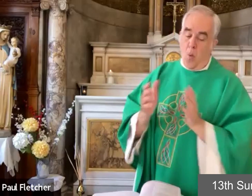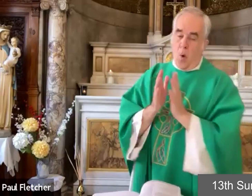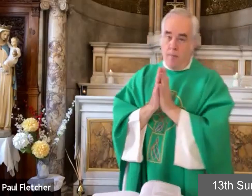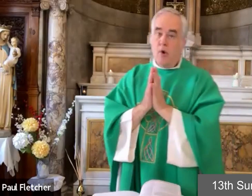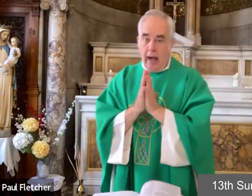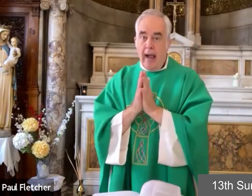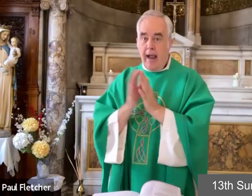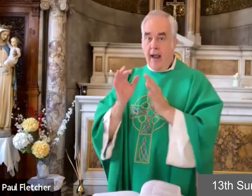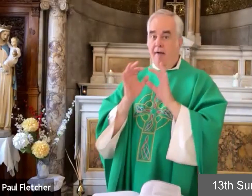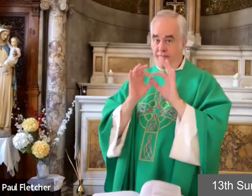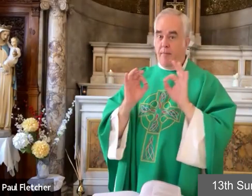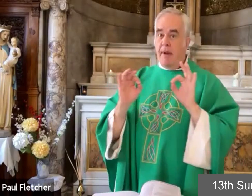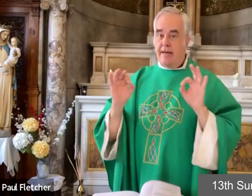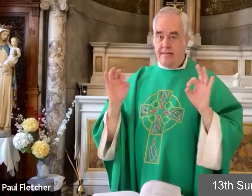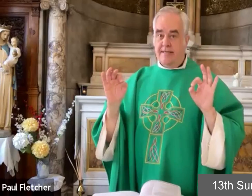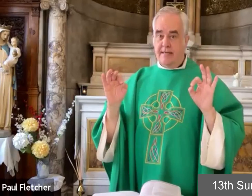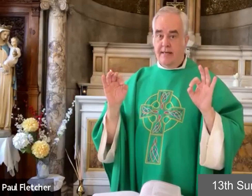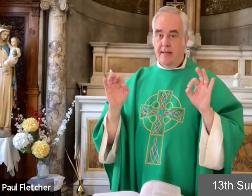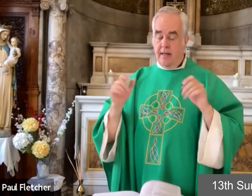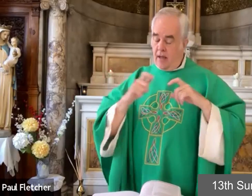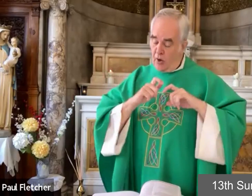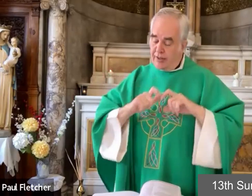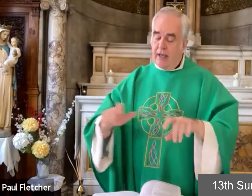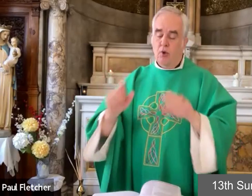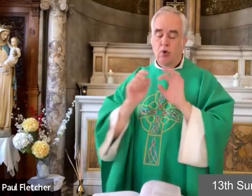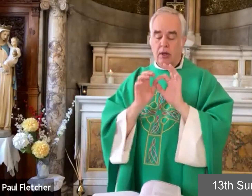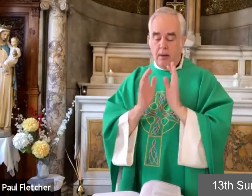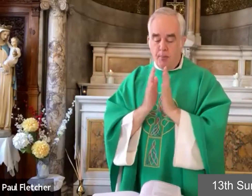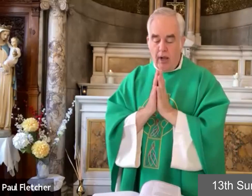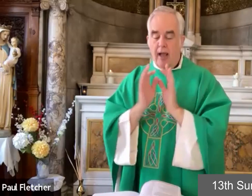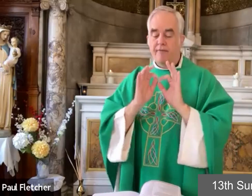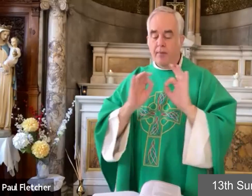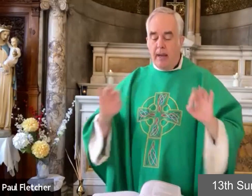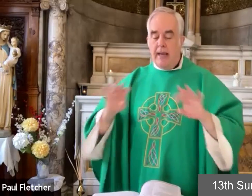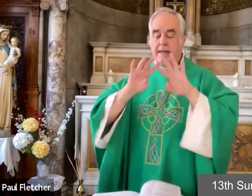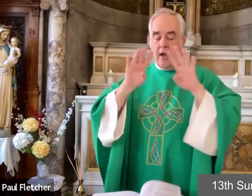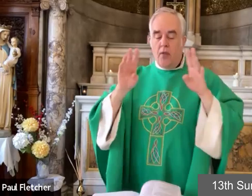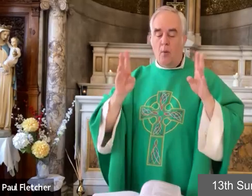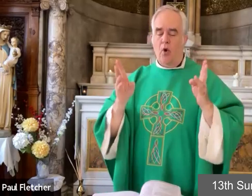We pray for peace. Continue to pray for peace in the